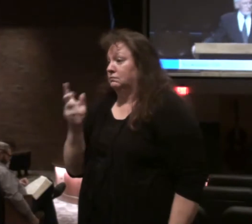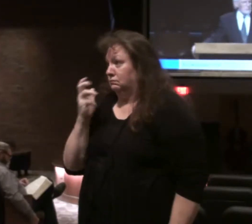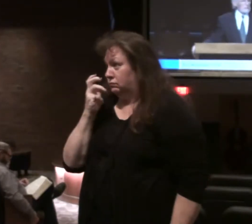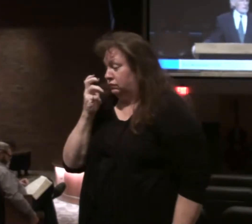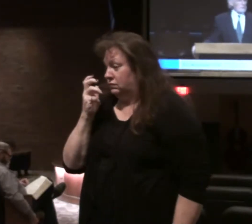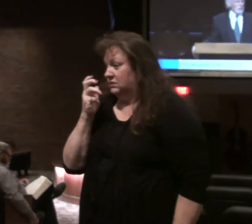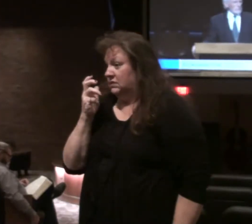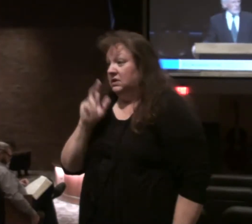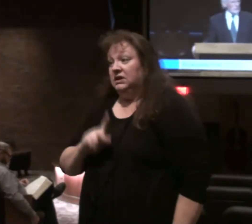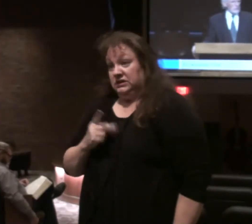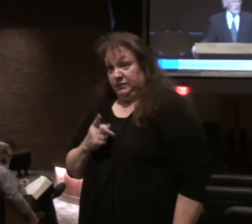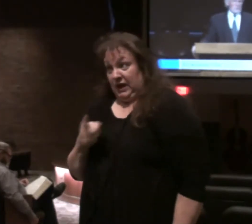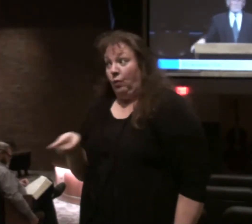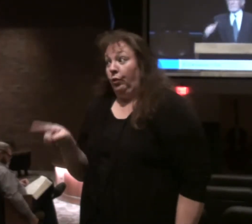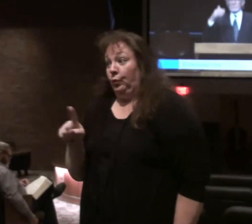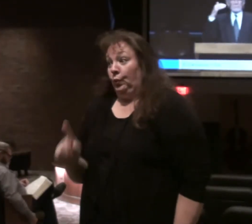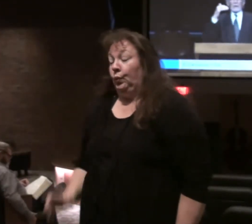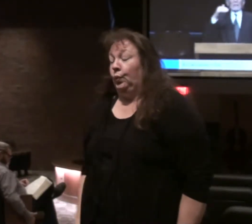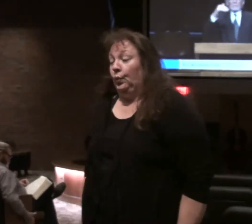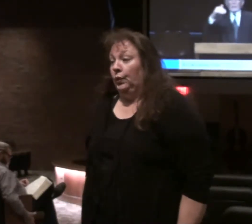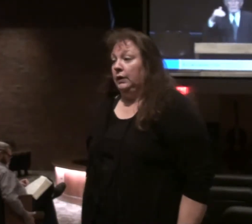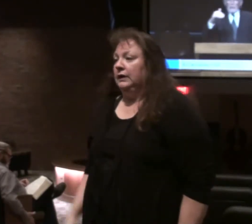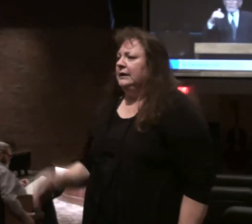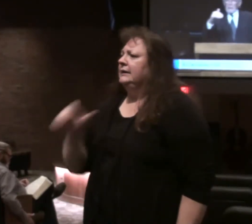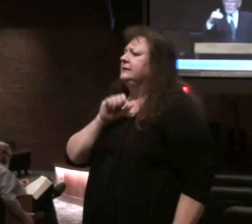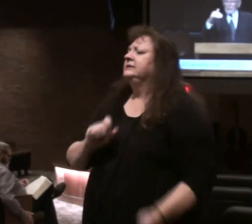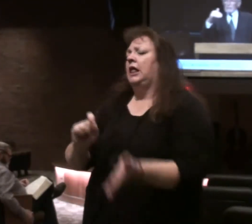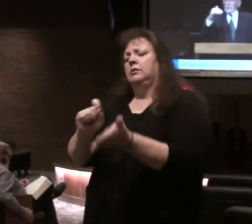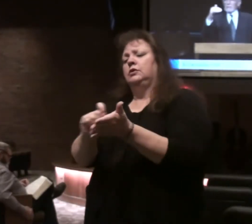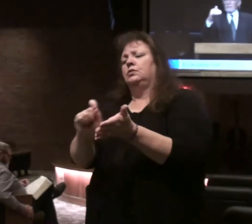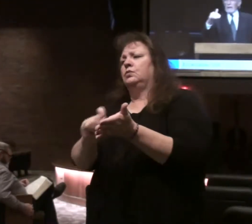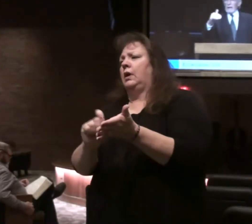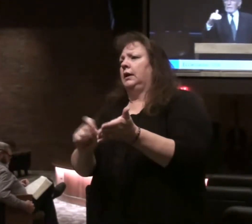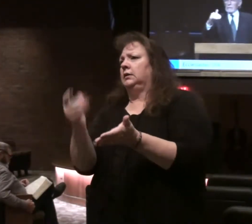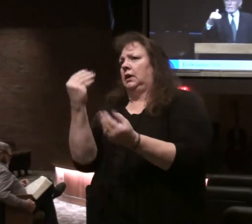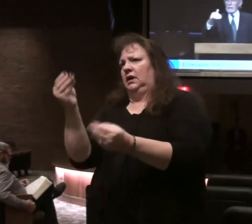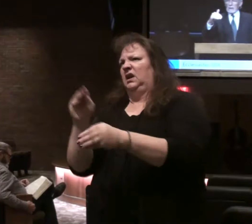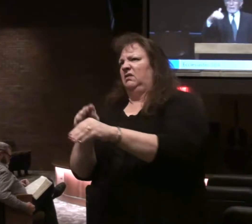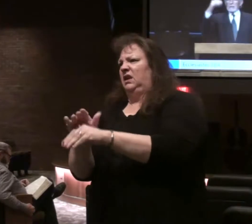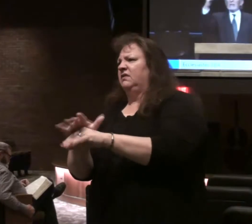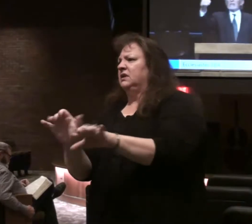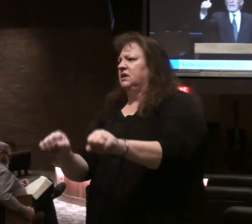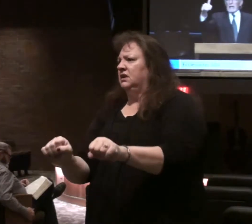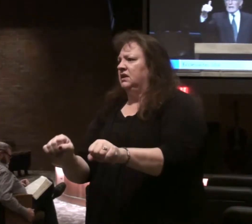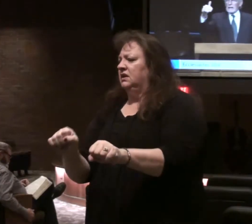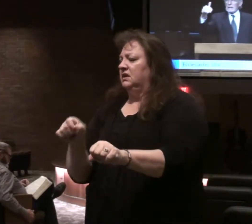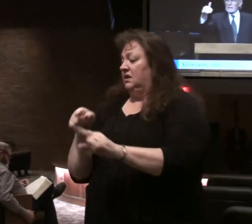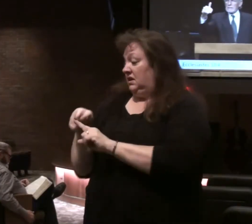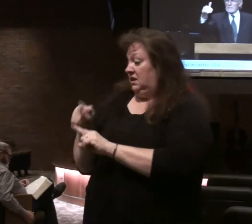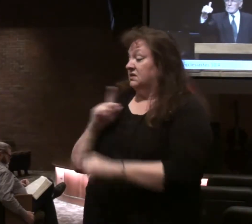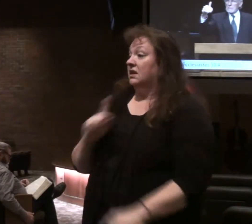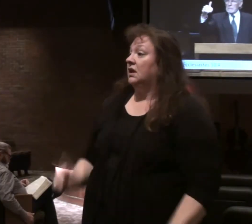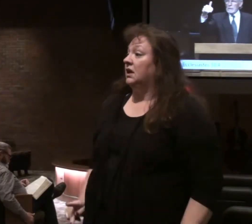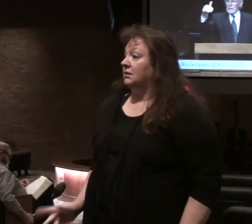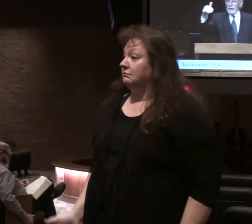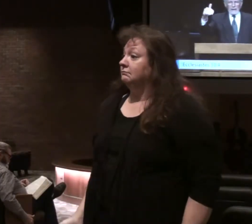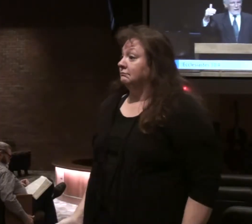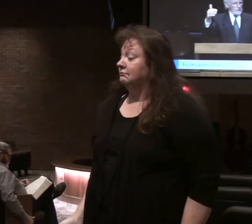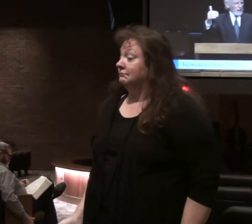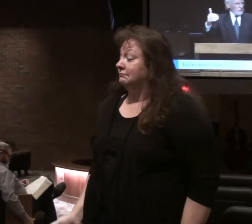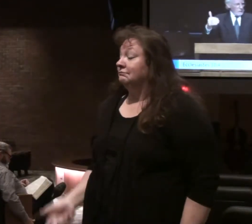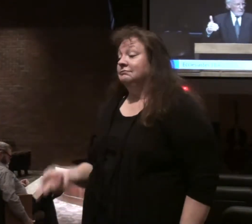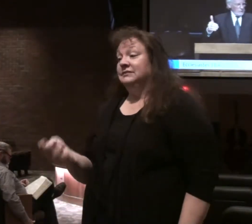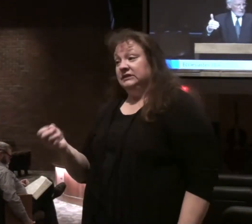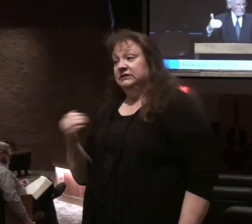in other words, he's upset with you. Solomon could write about this and give advice, because he's a king. And